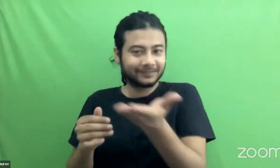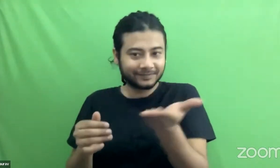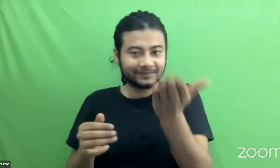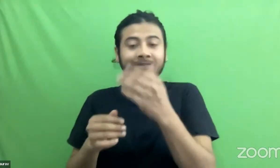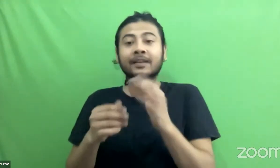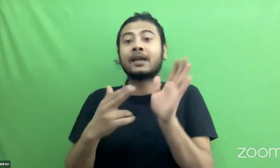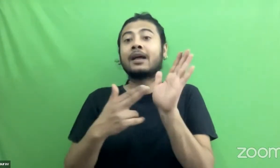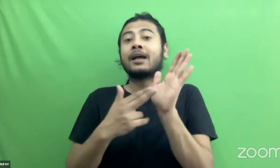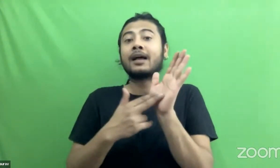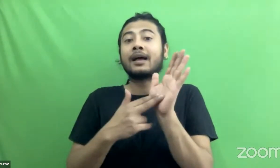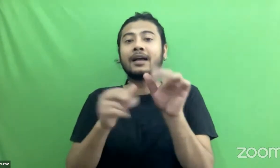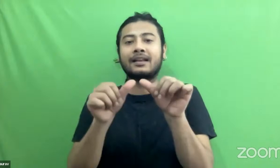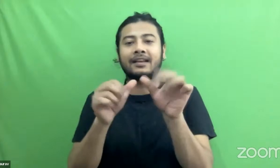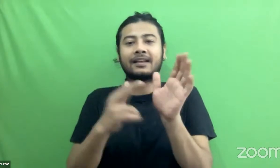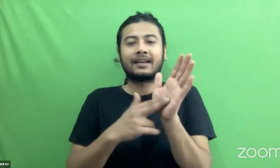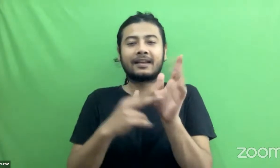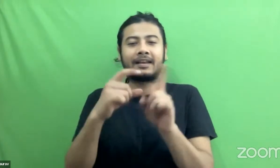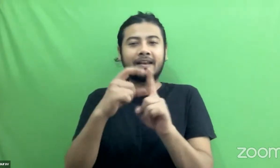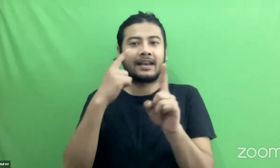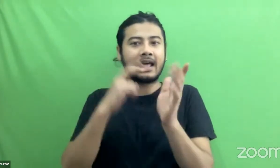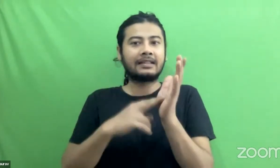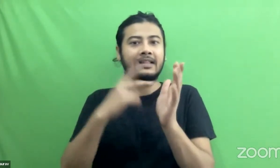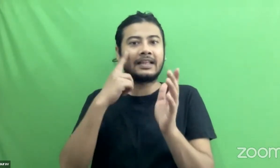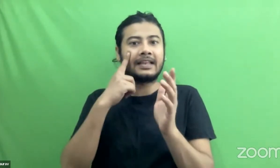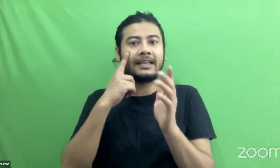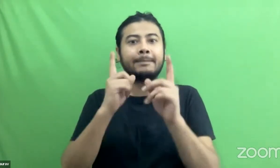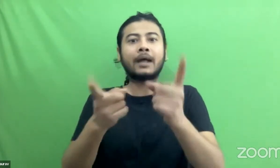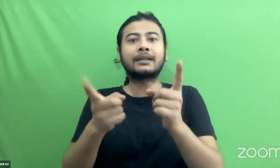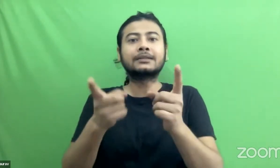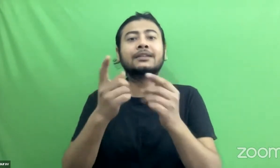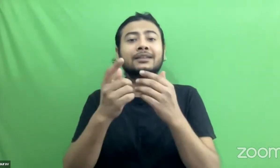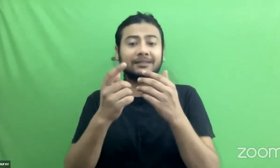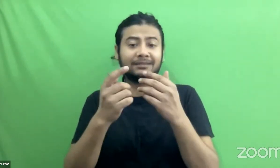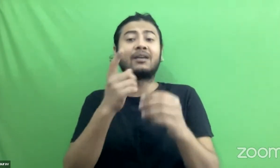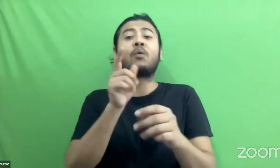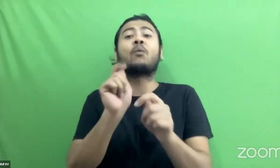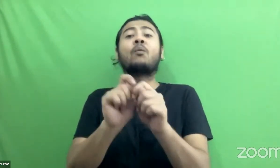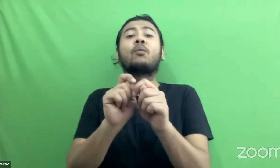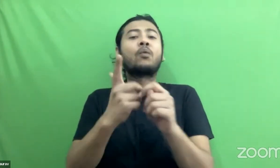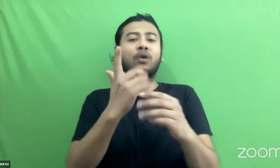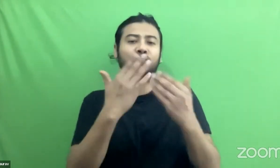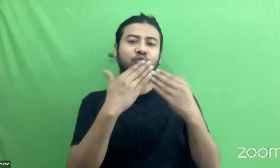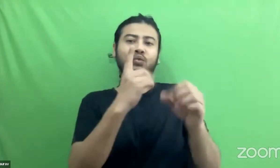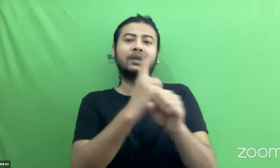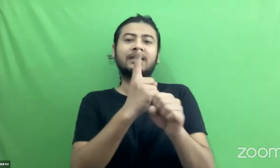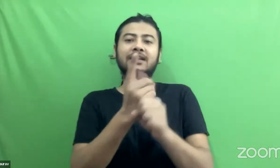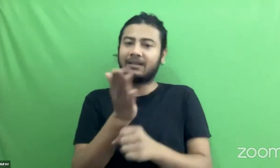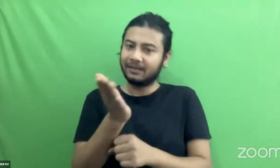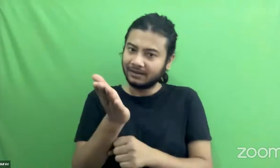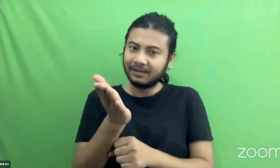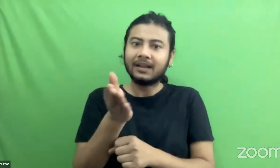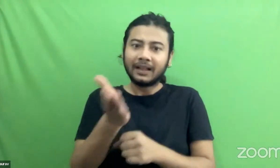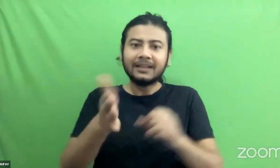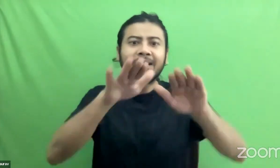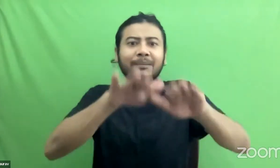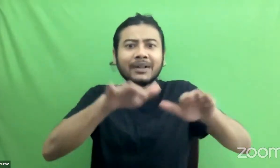she was asking children to make sketches of Lord Jagannath. So that is a service to Krishna.